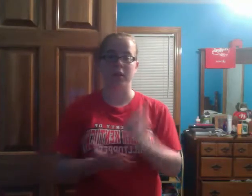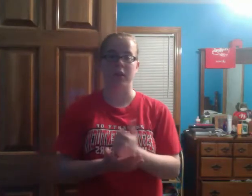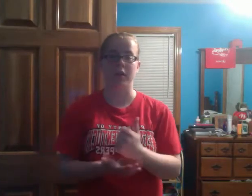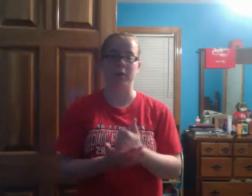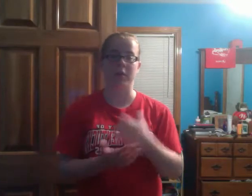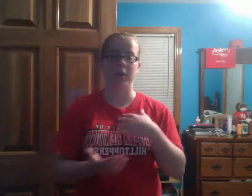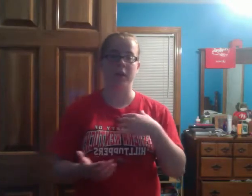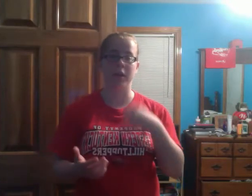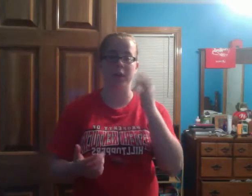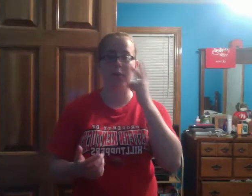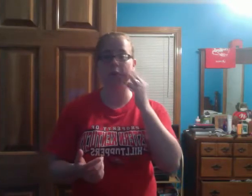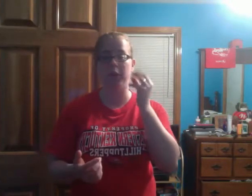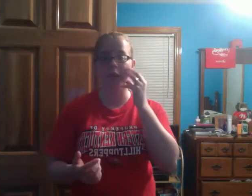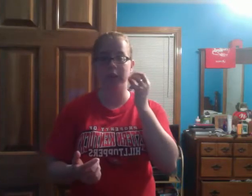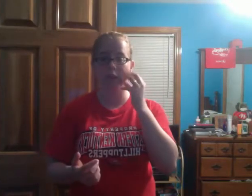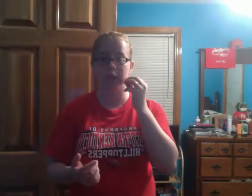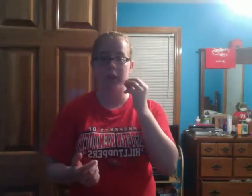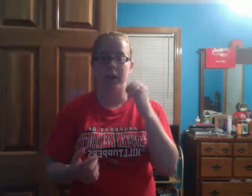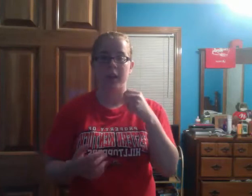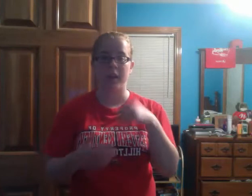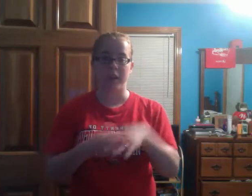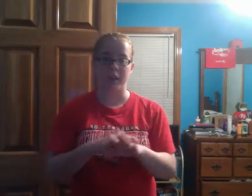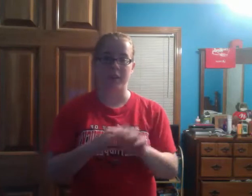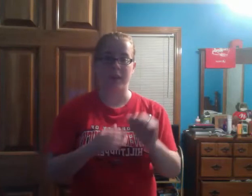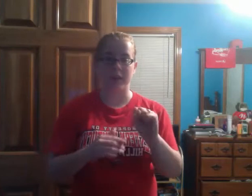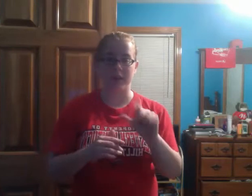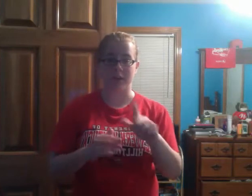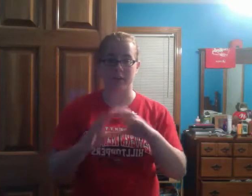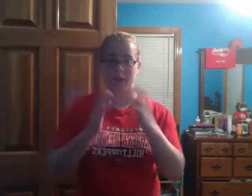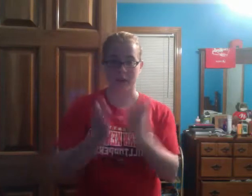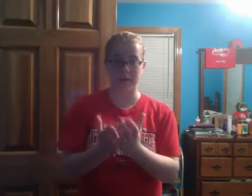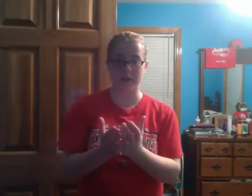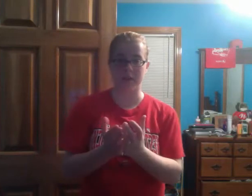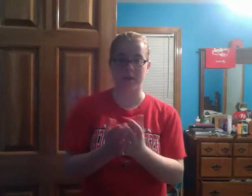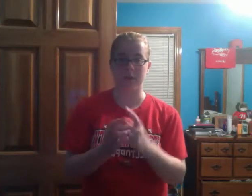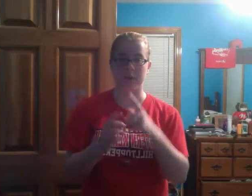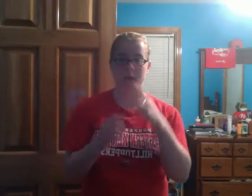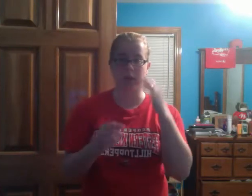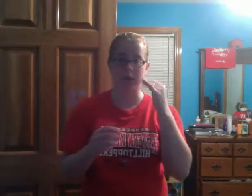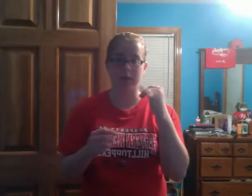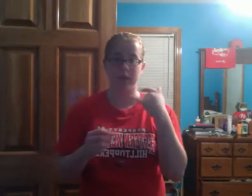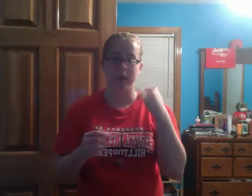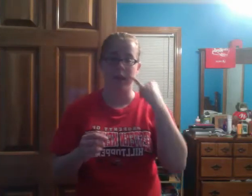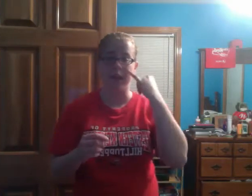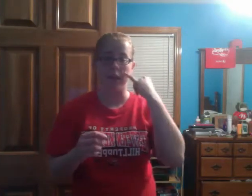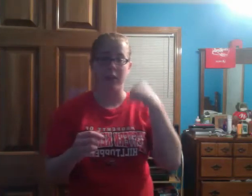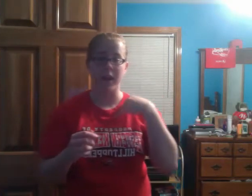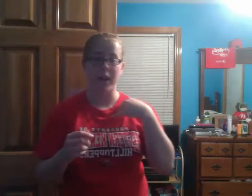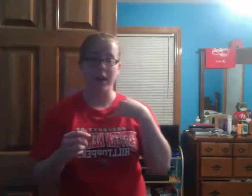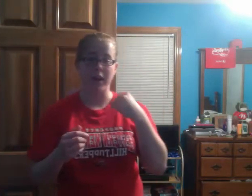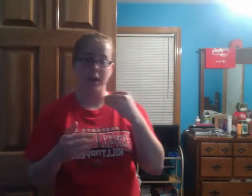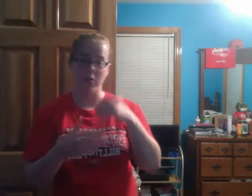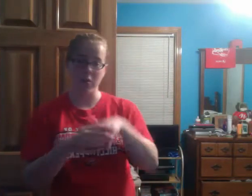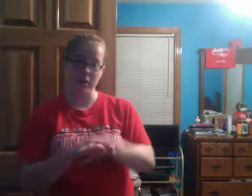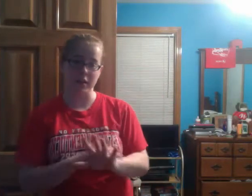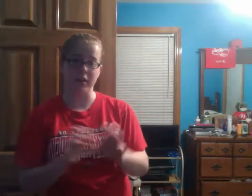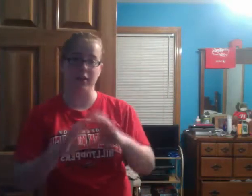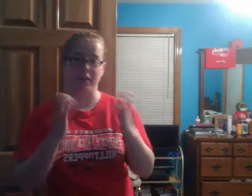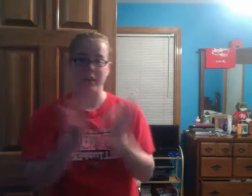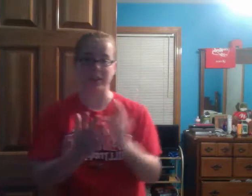helped my experience in my ASL classes because if I had walked into the class the